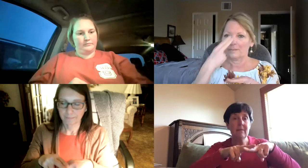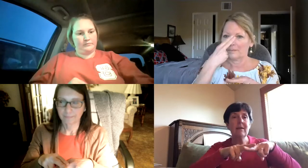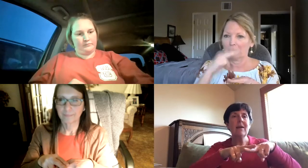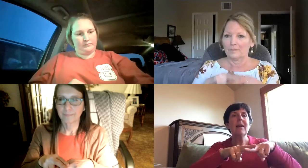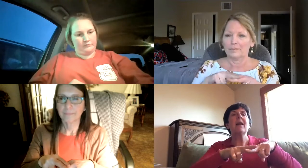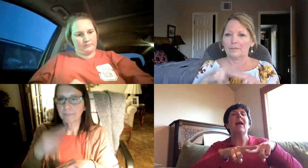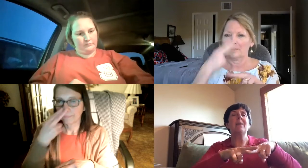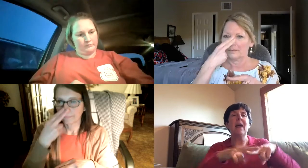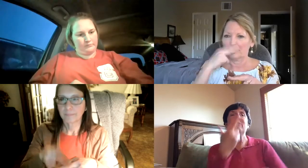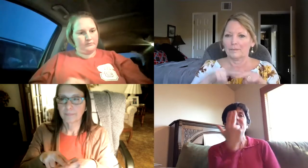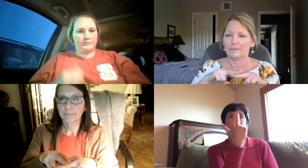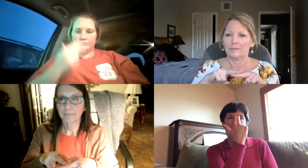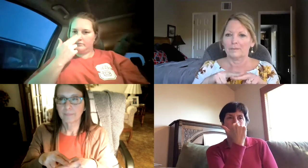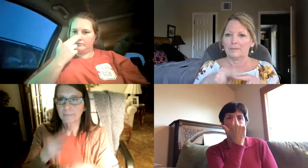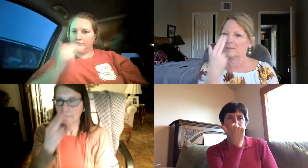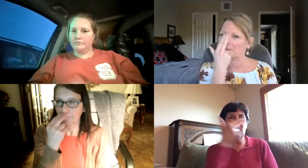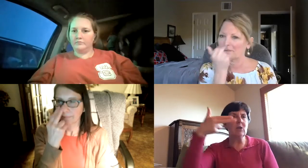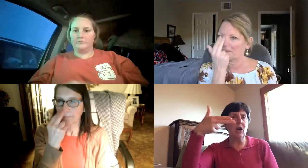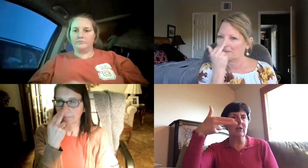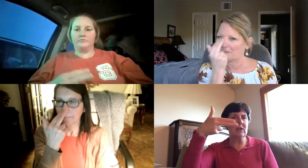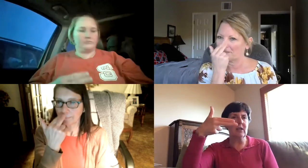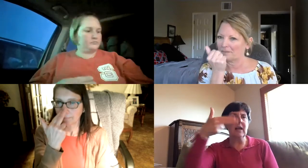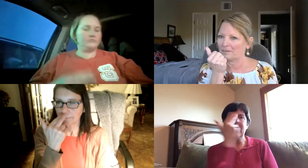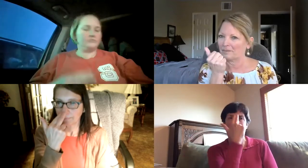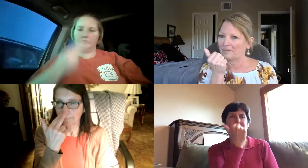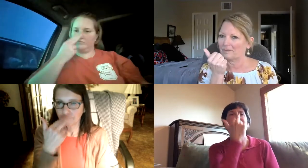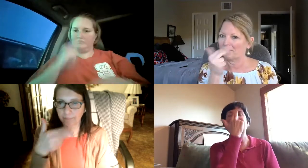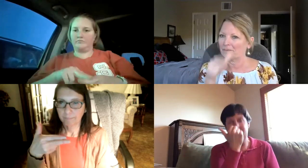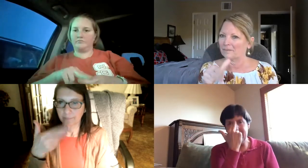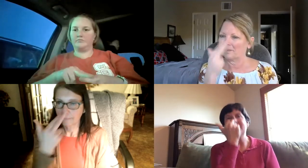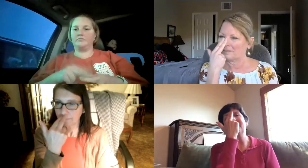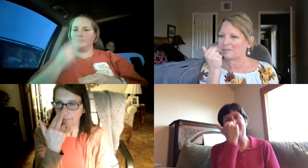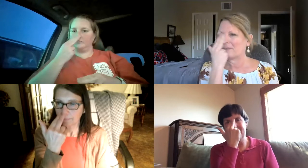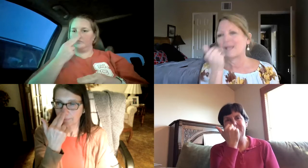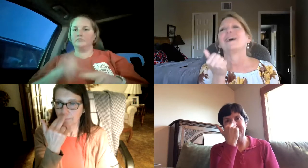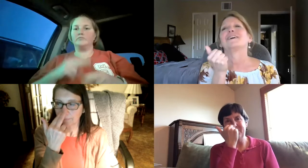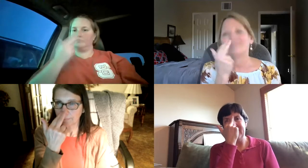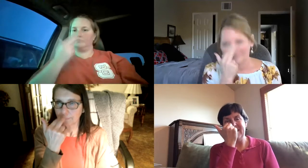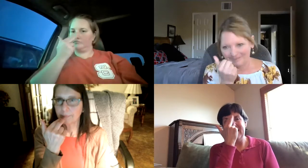fun. And then funny is, we always called this the gun handshake, funny.